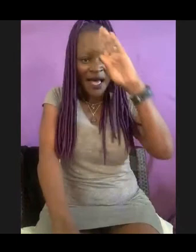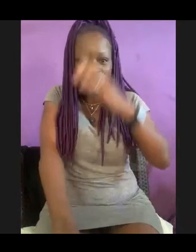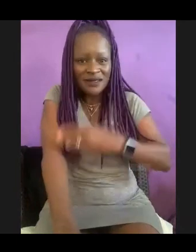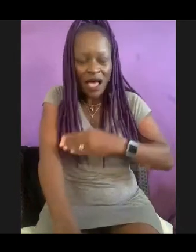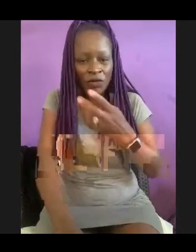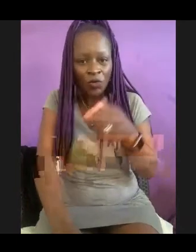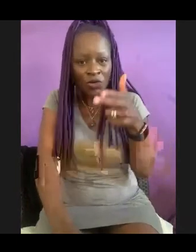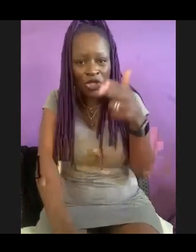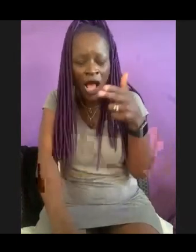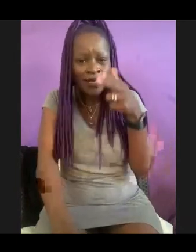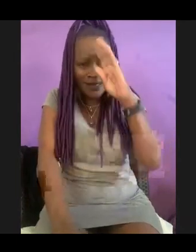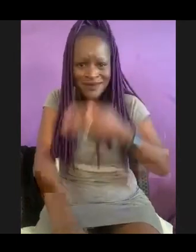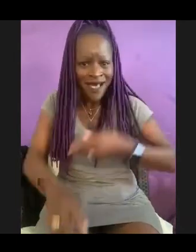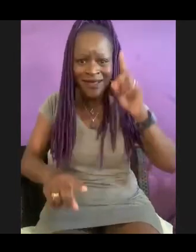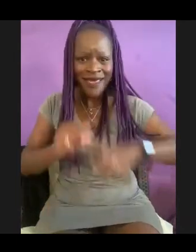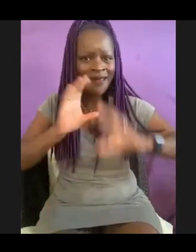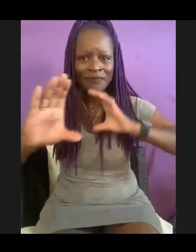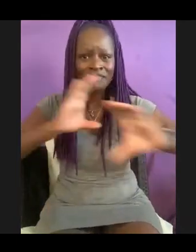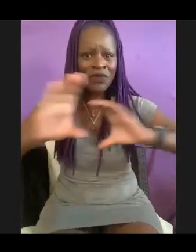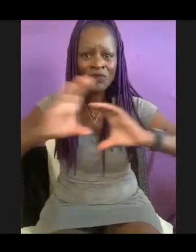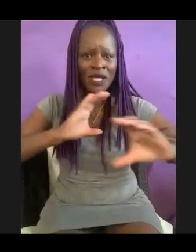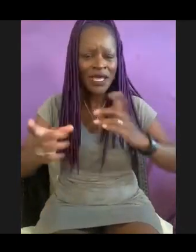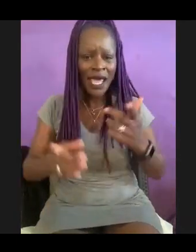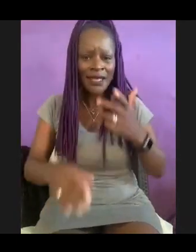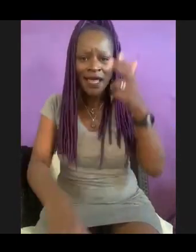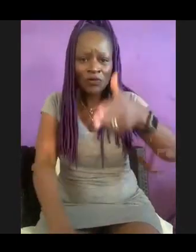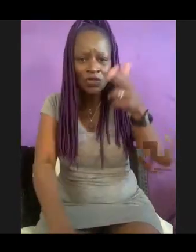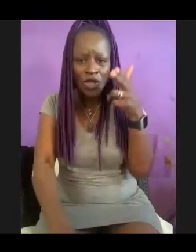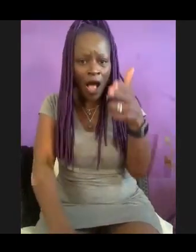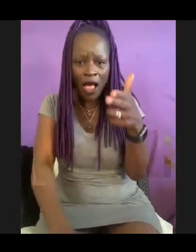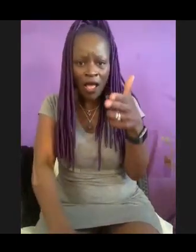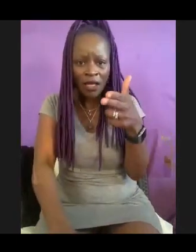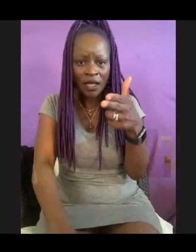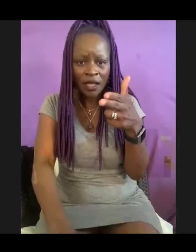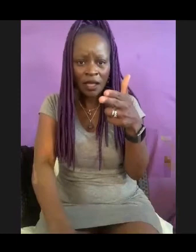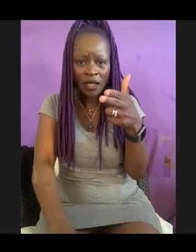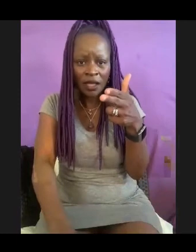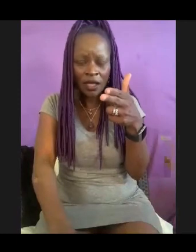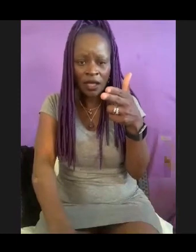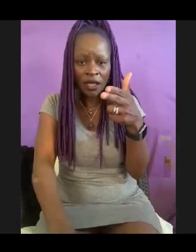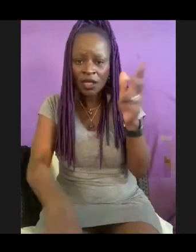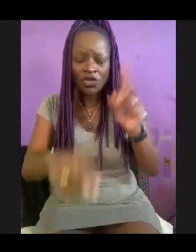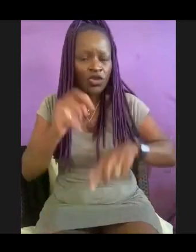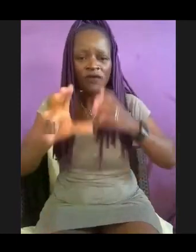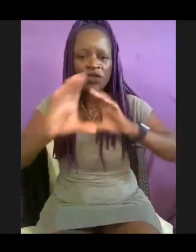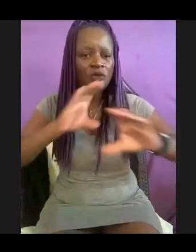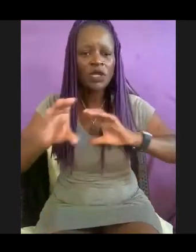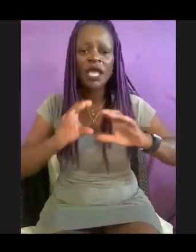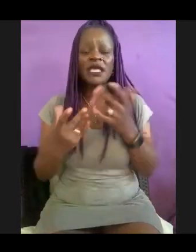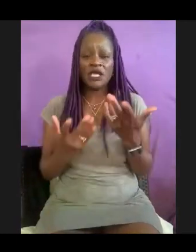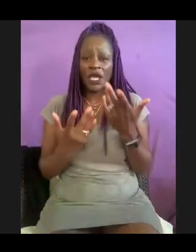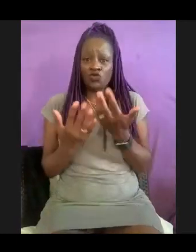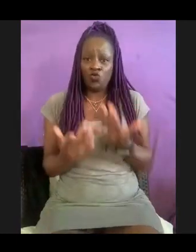not communicate that he was shot and was left in a police car until his mother arrived.